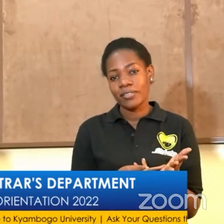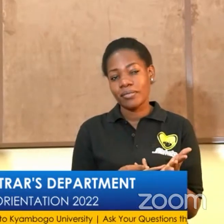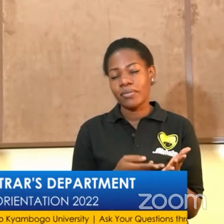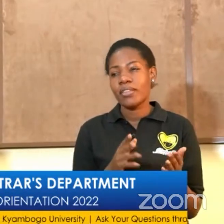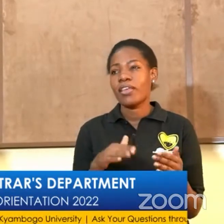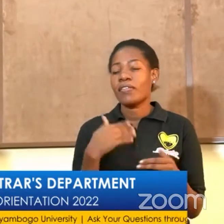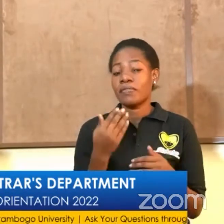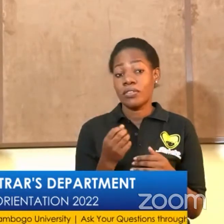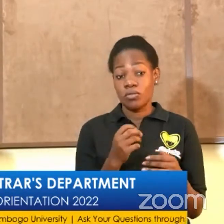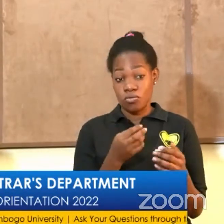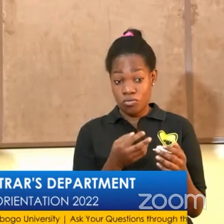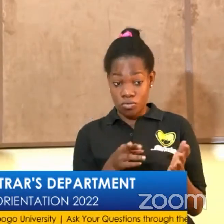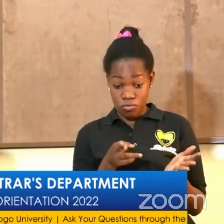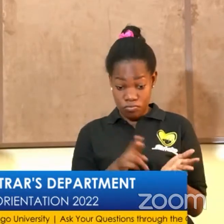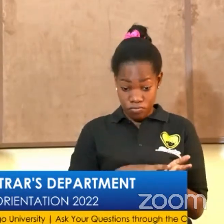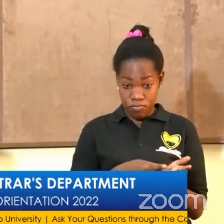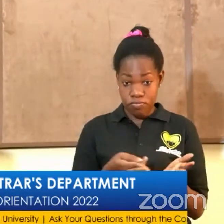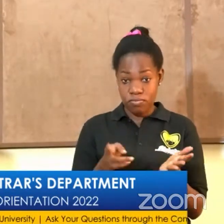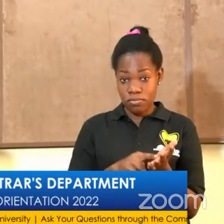after 2 trials,